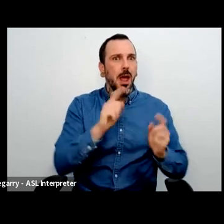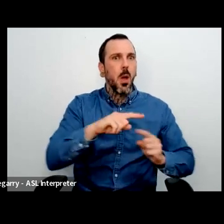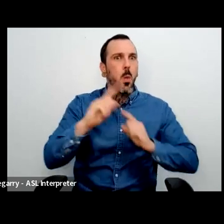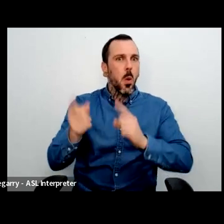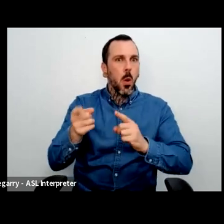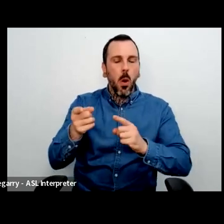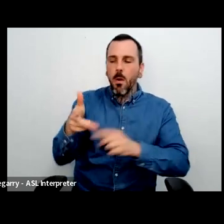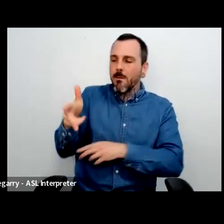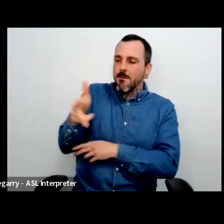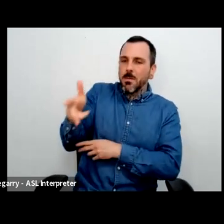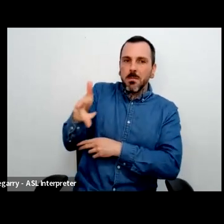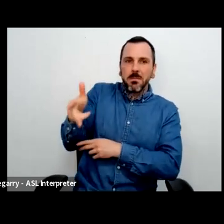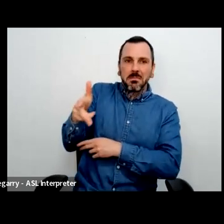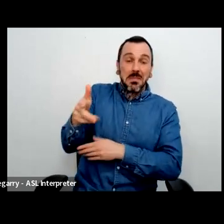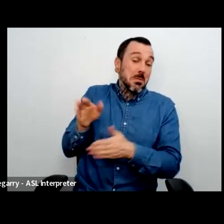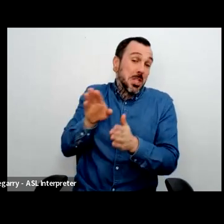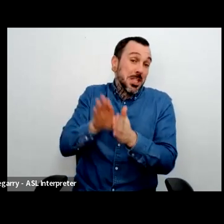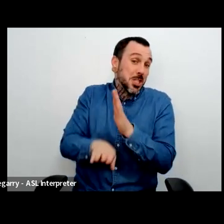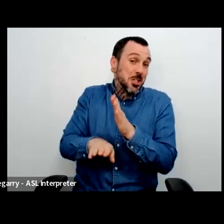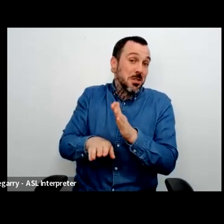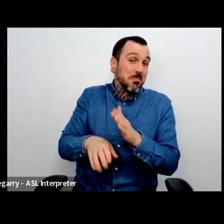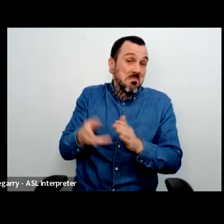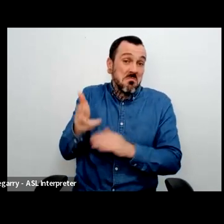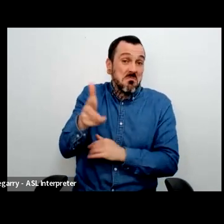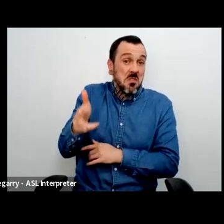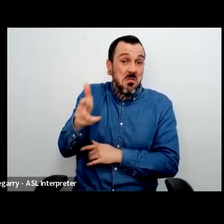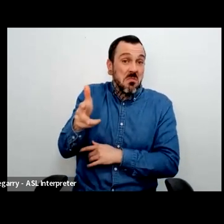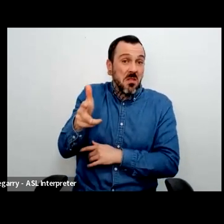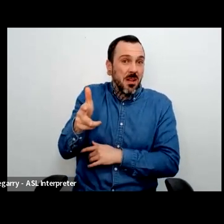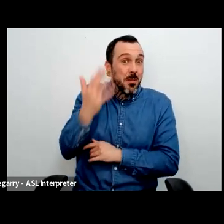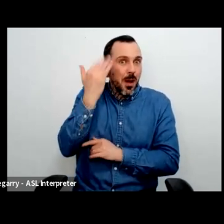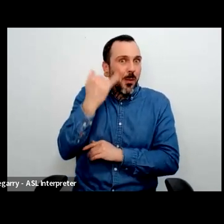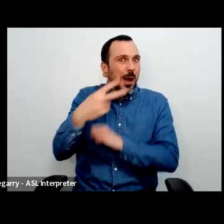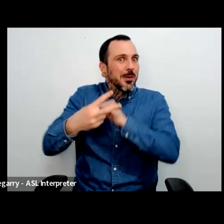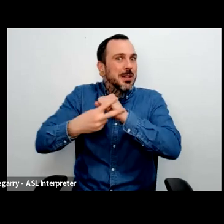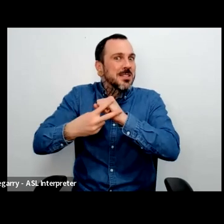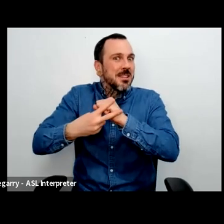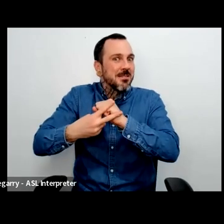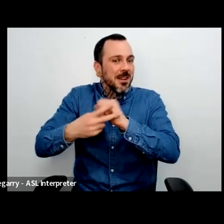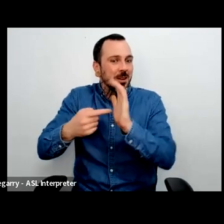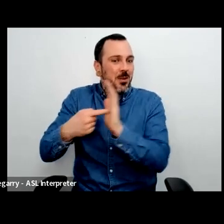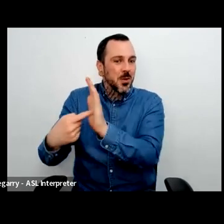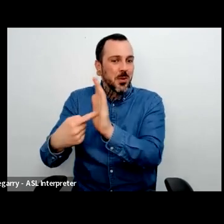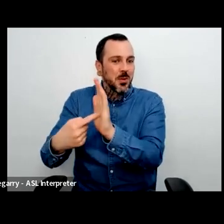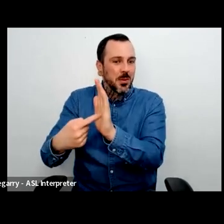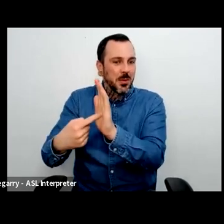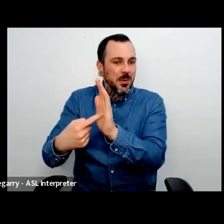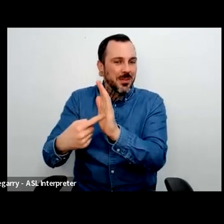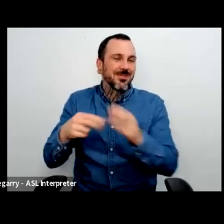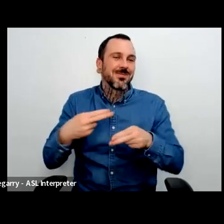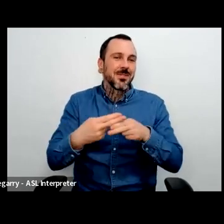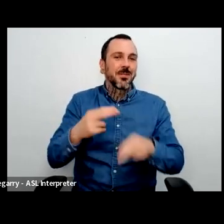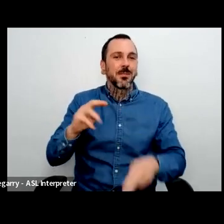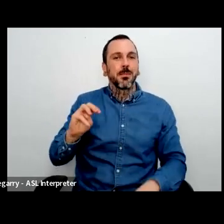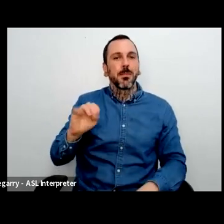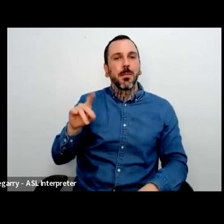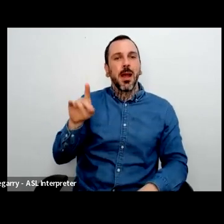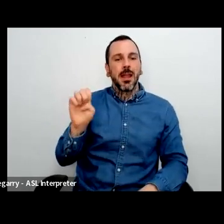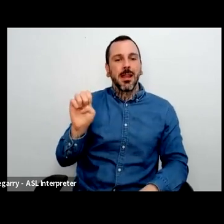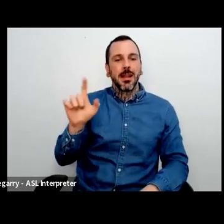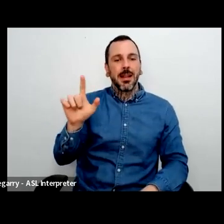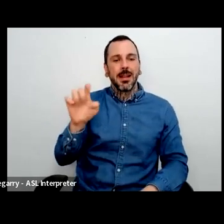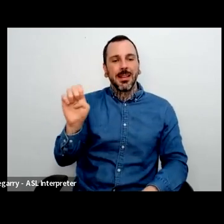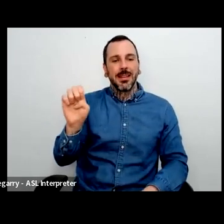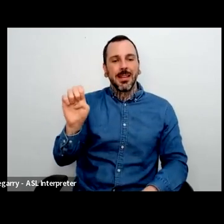just cheaply on videotape, but at least they captured it. That became a highly rated show. And people would then say, I've got to go